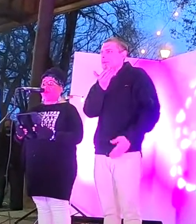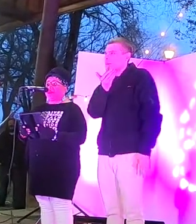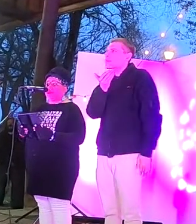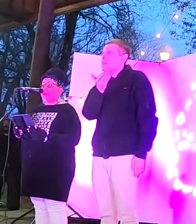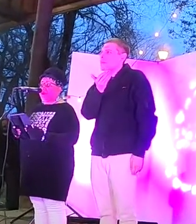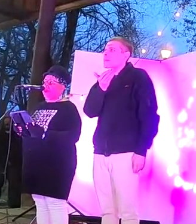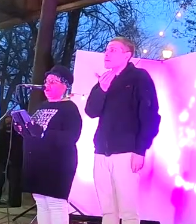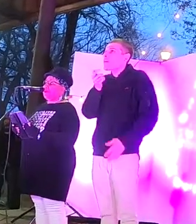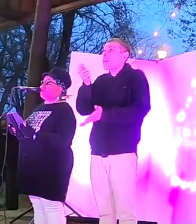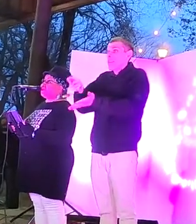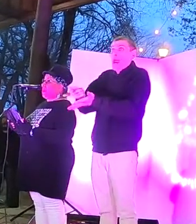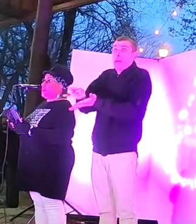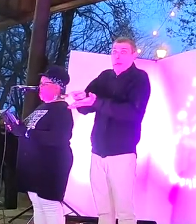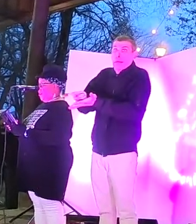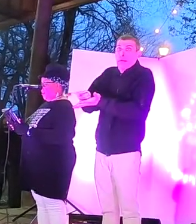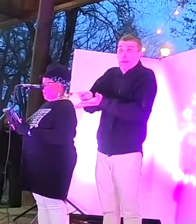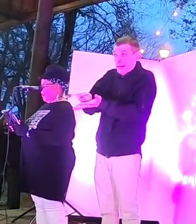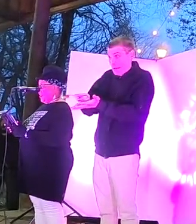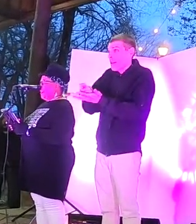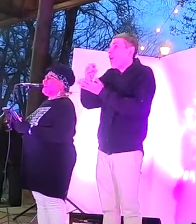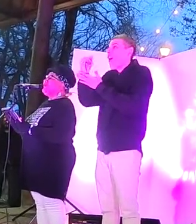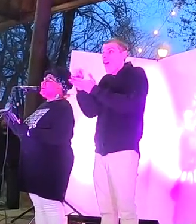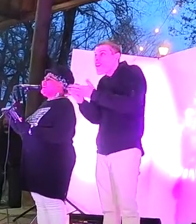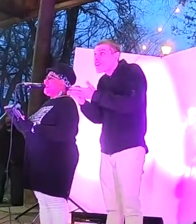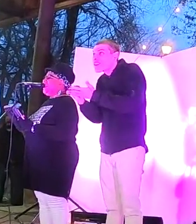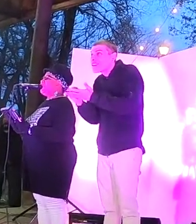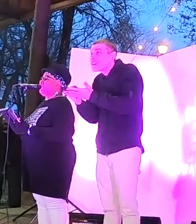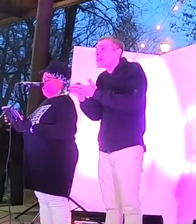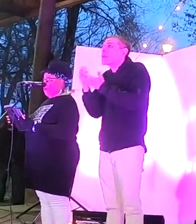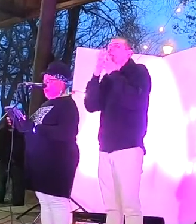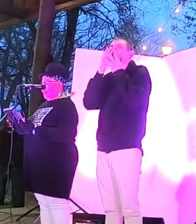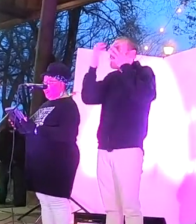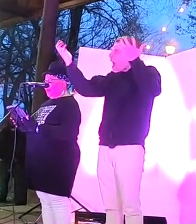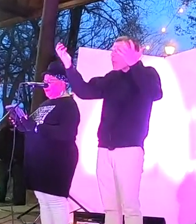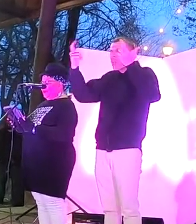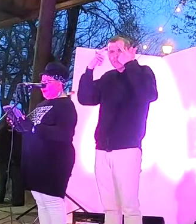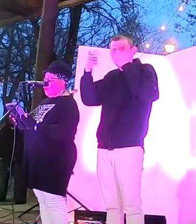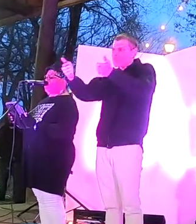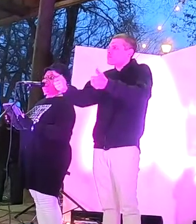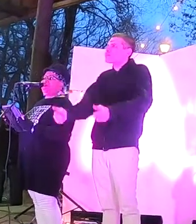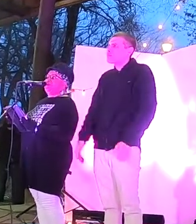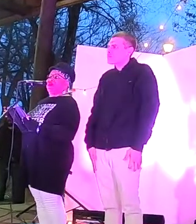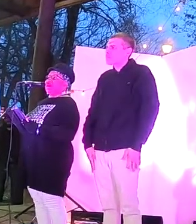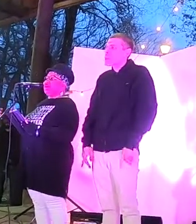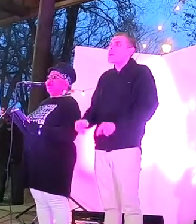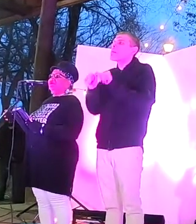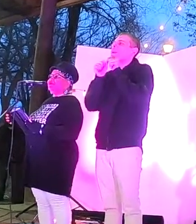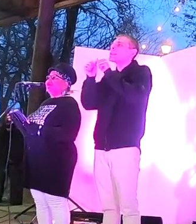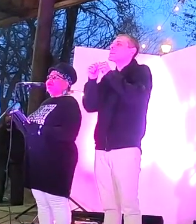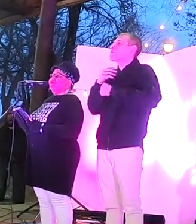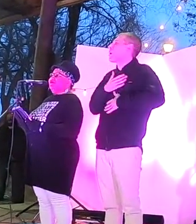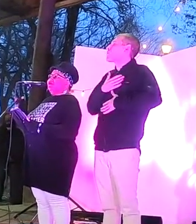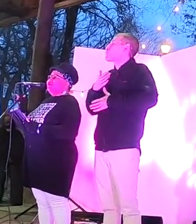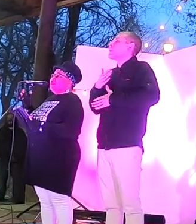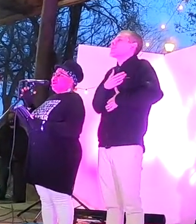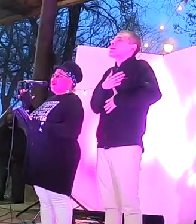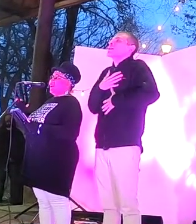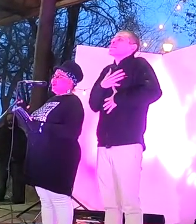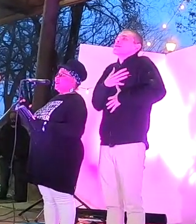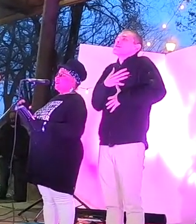Go to therapy, create art, even yell if you must. Just keep breathing